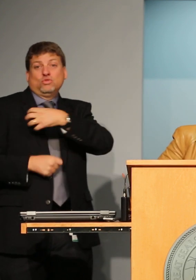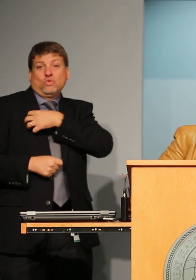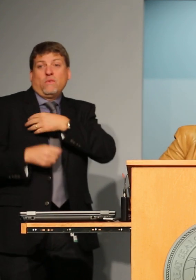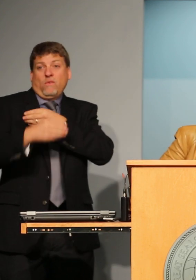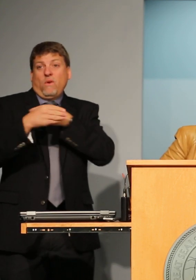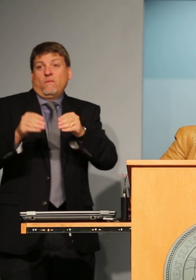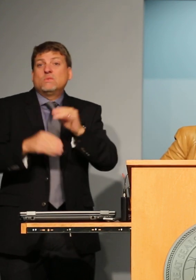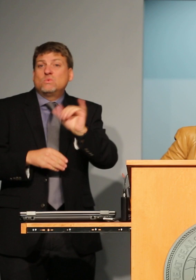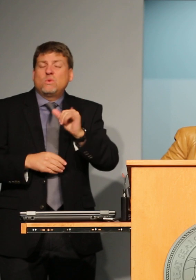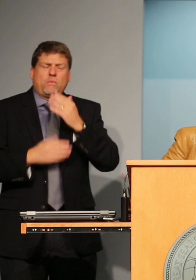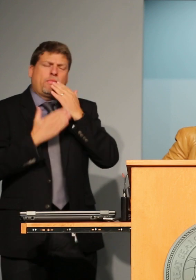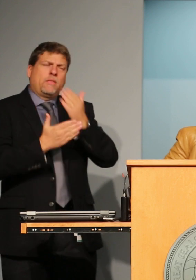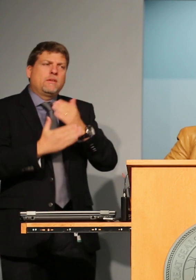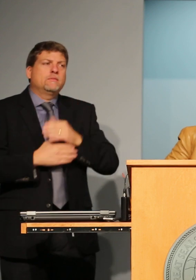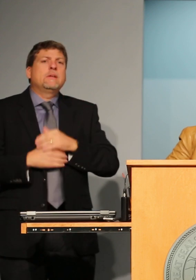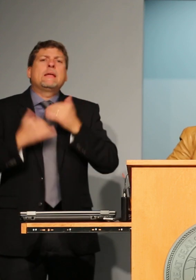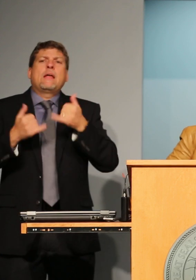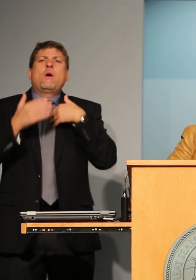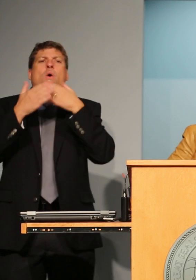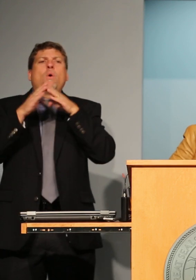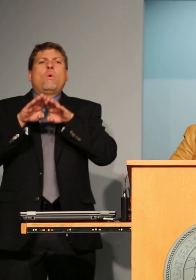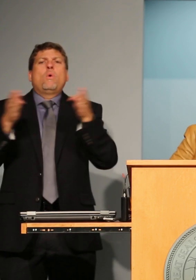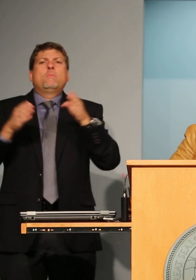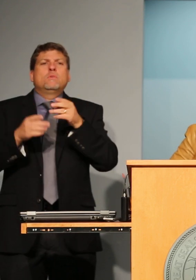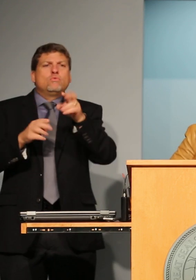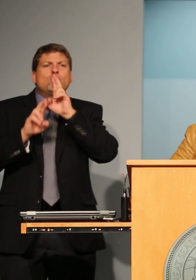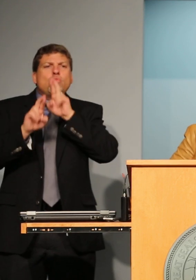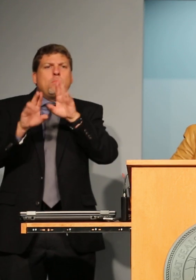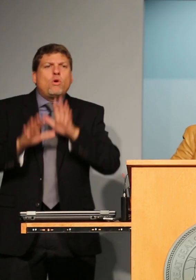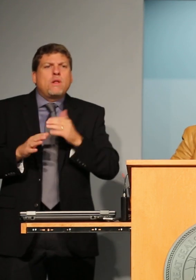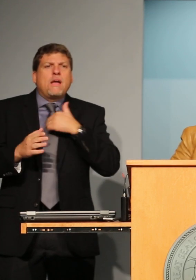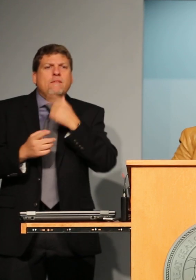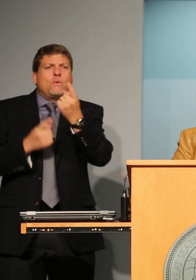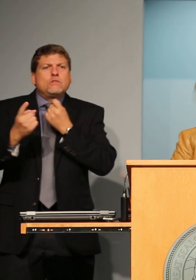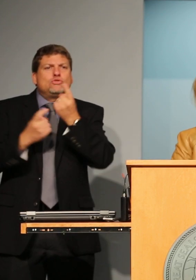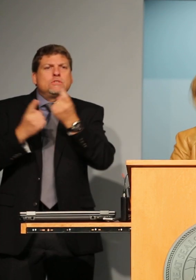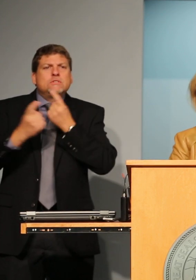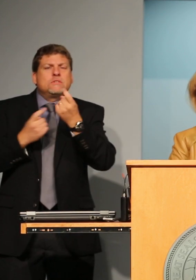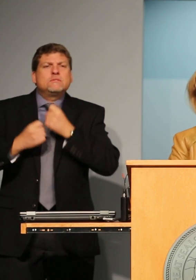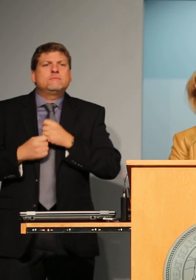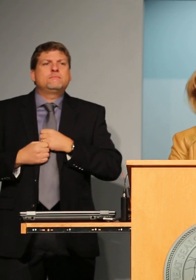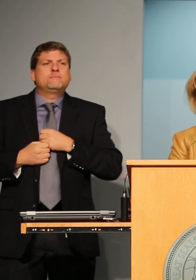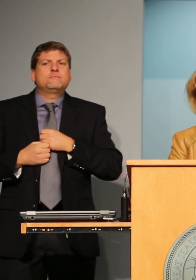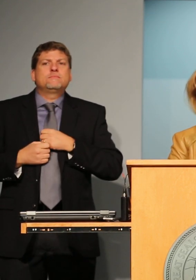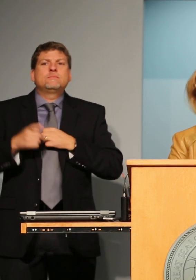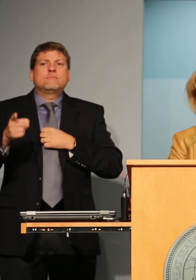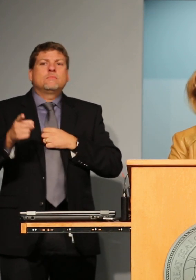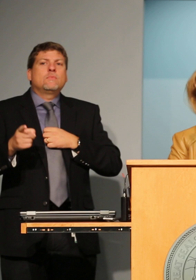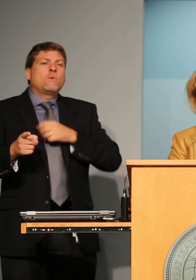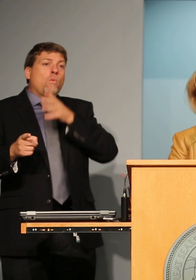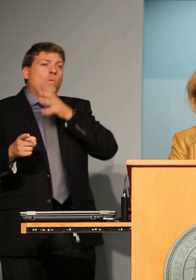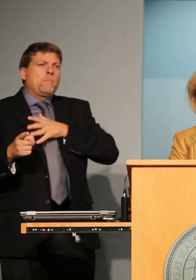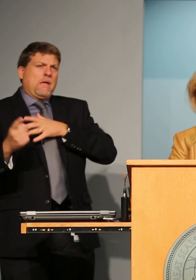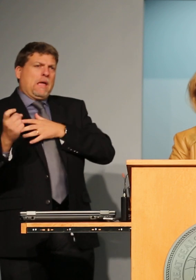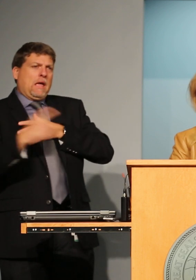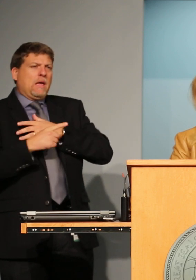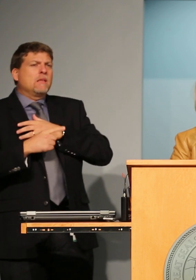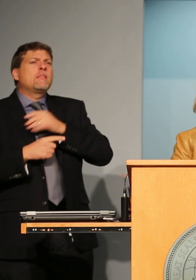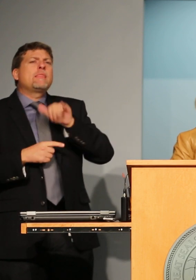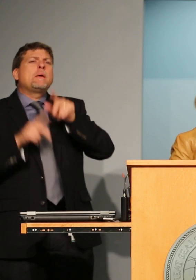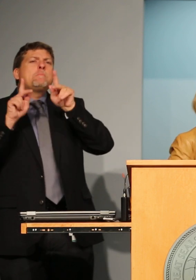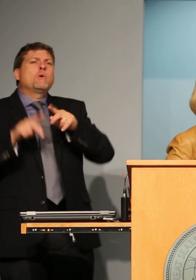take a few questions if there are any. How did this person travel to North Carolina? Did they fly through or drive?